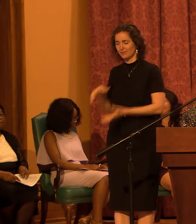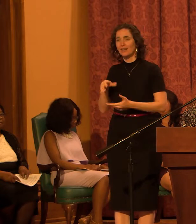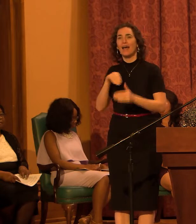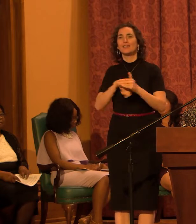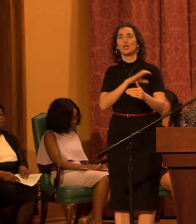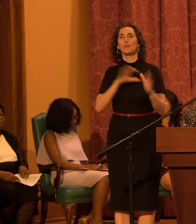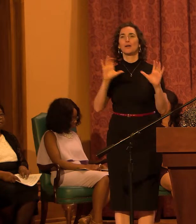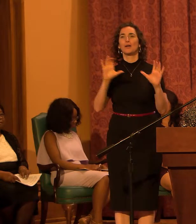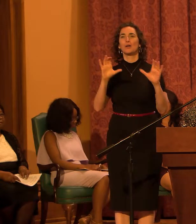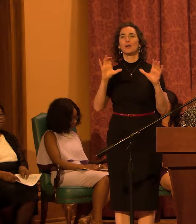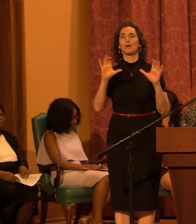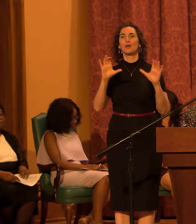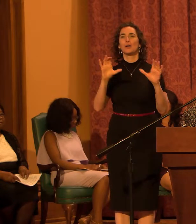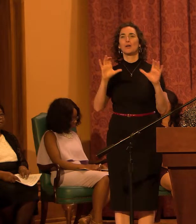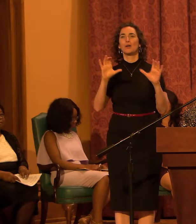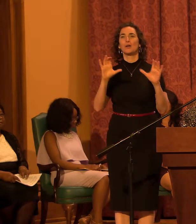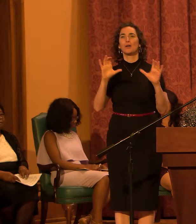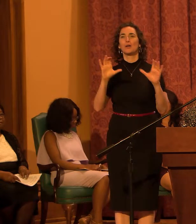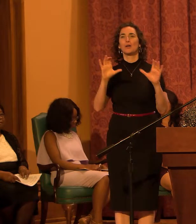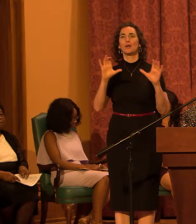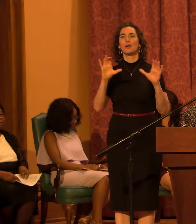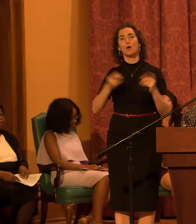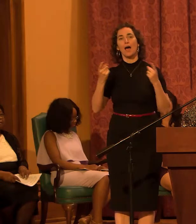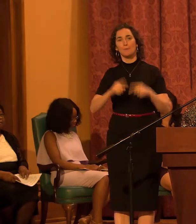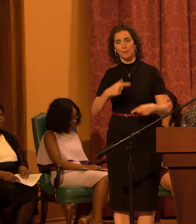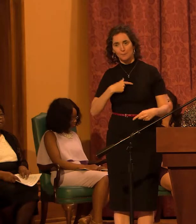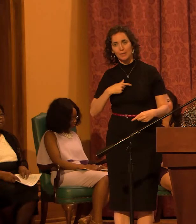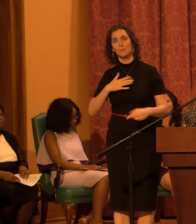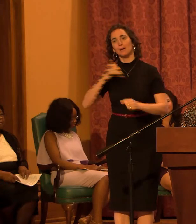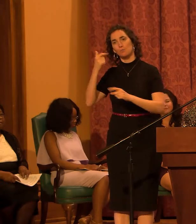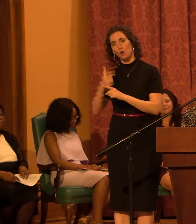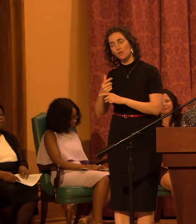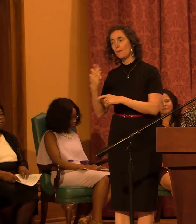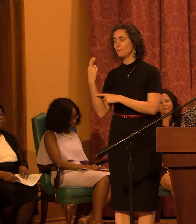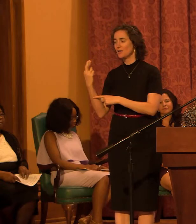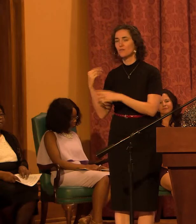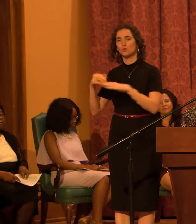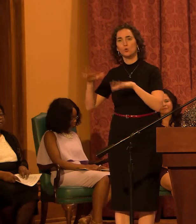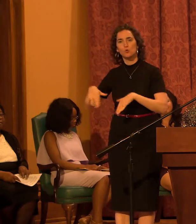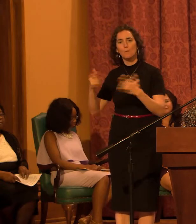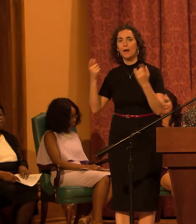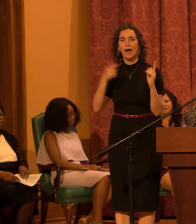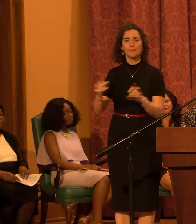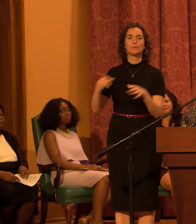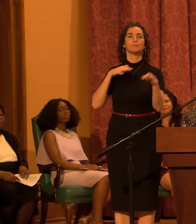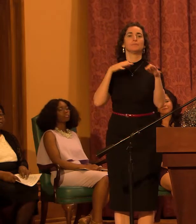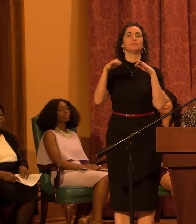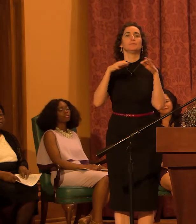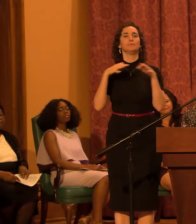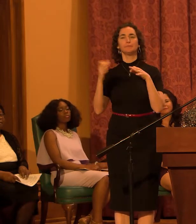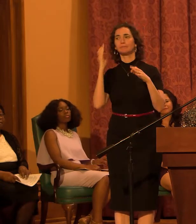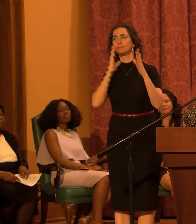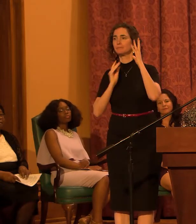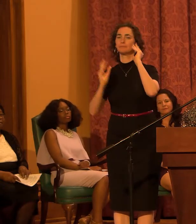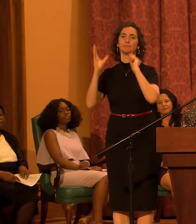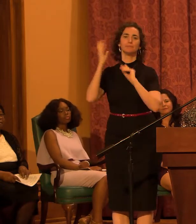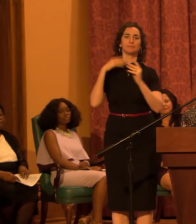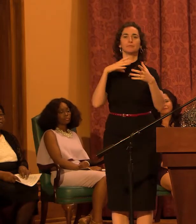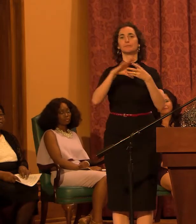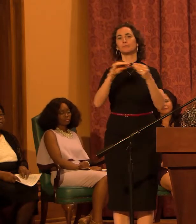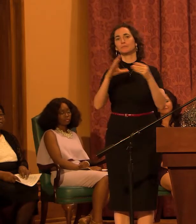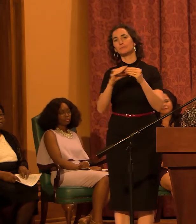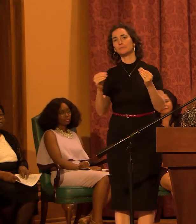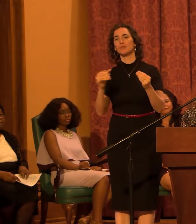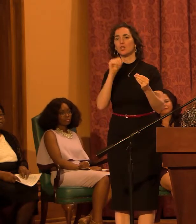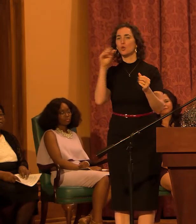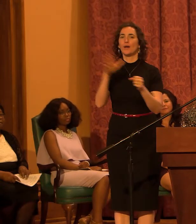the stories of things that happened to she, her brothers, and their best friends growing up in school, and then the things that they experienced from not